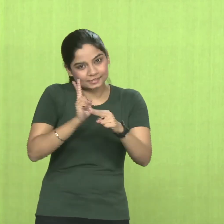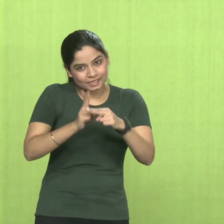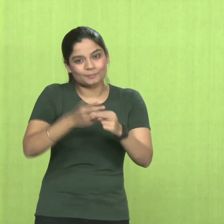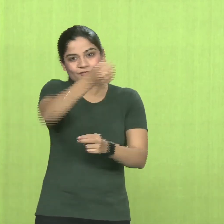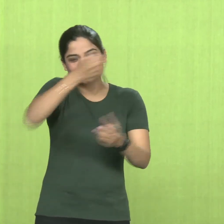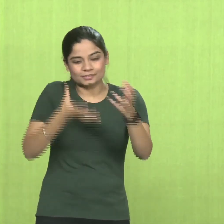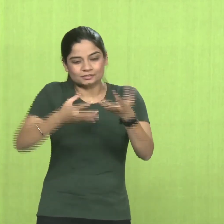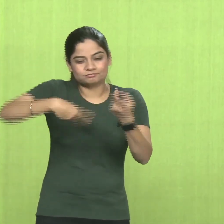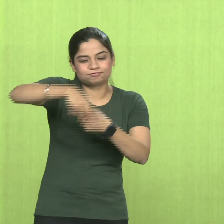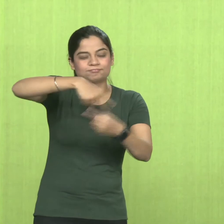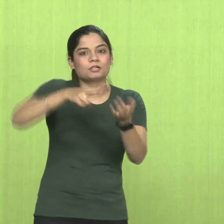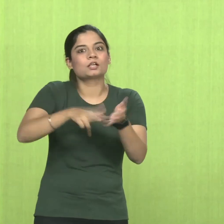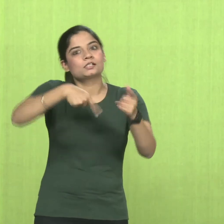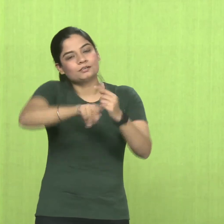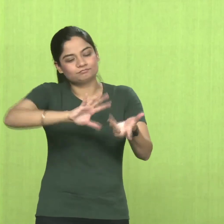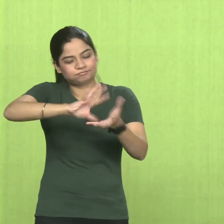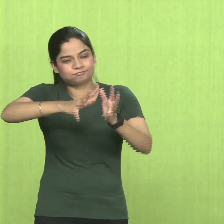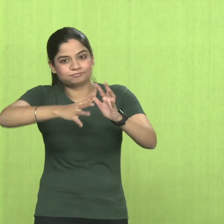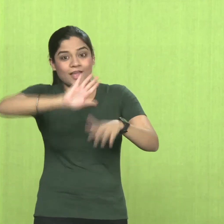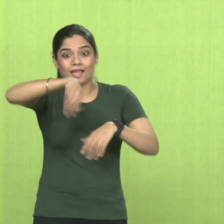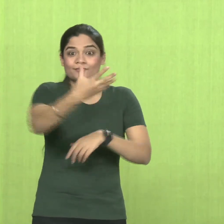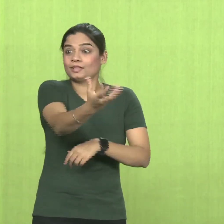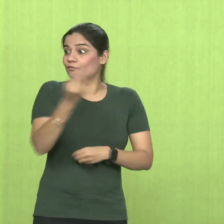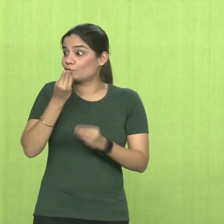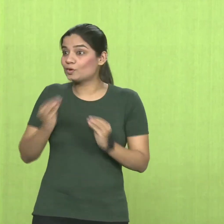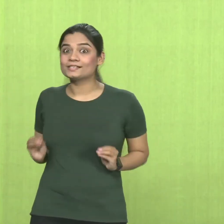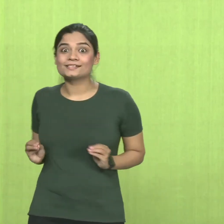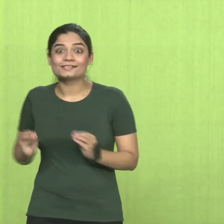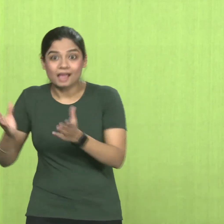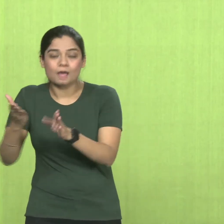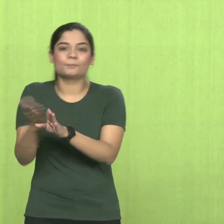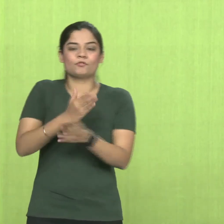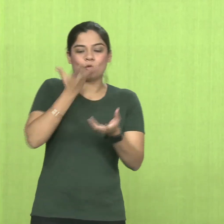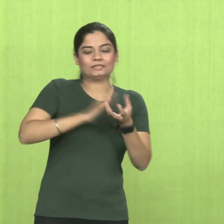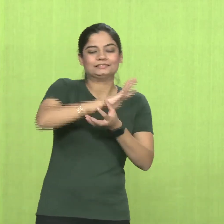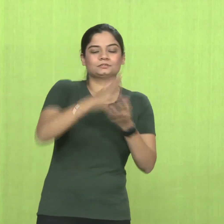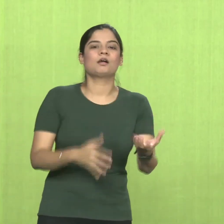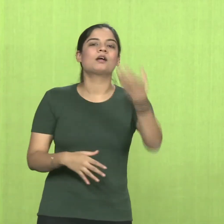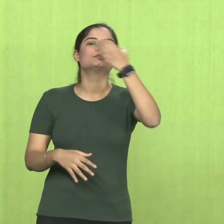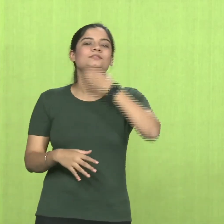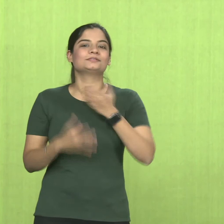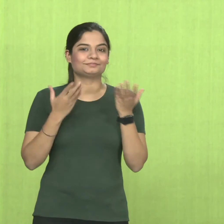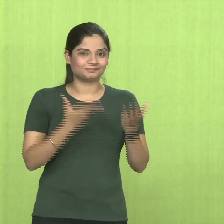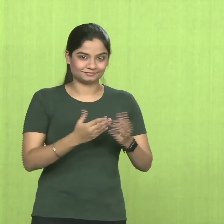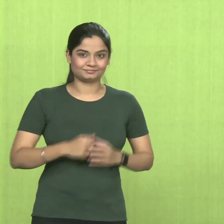it immediately before eating it and then eat the fruit or vegetable.